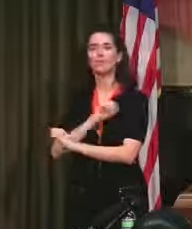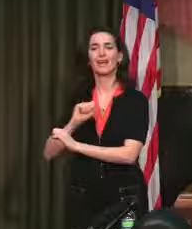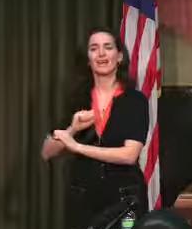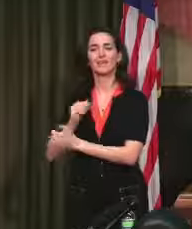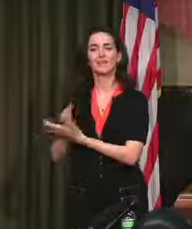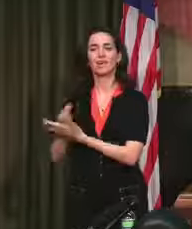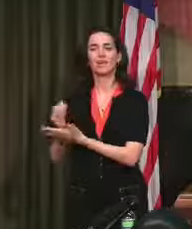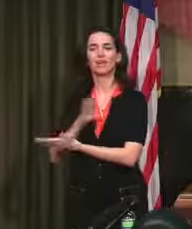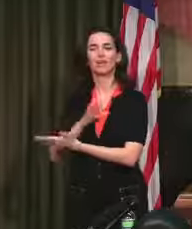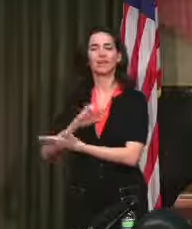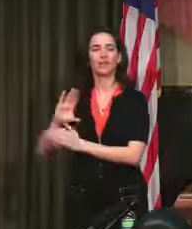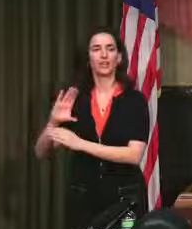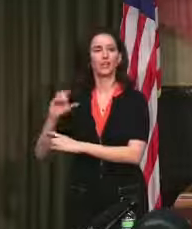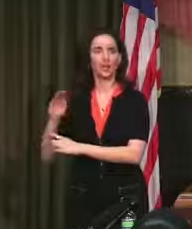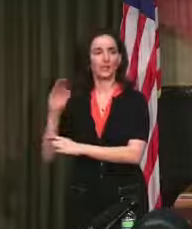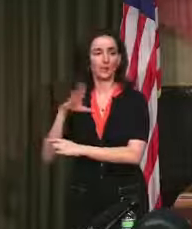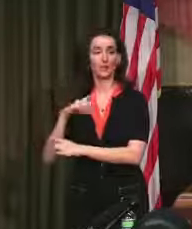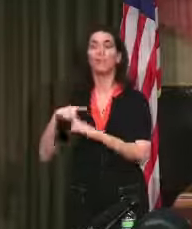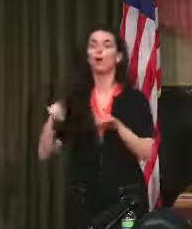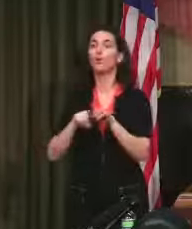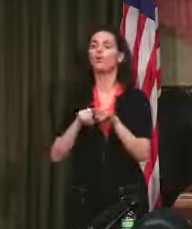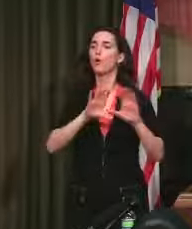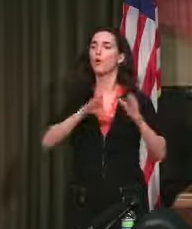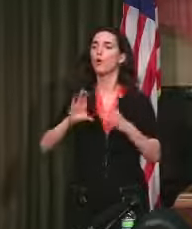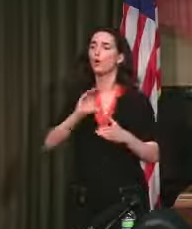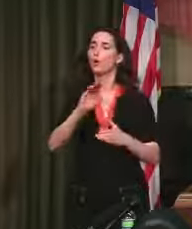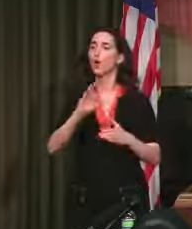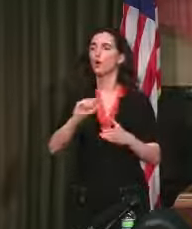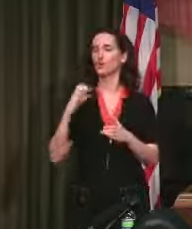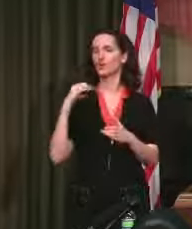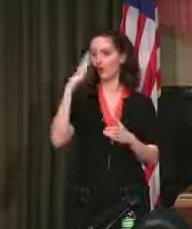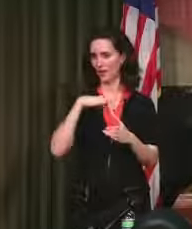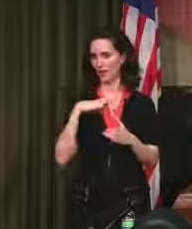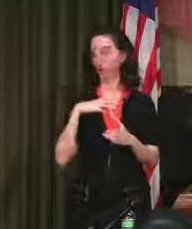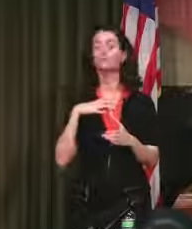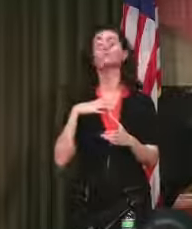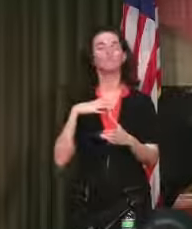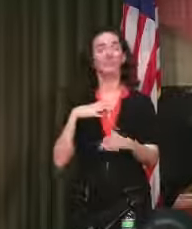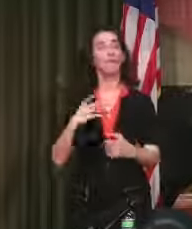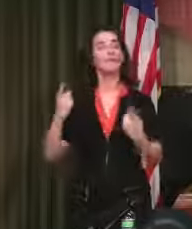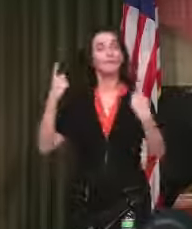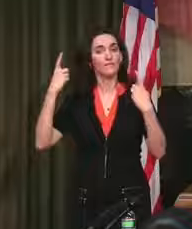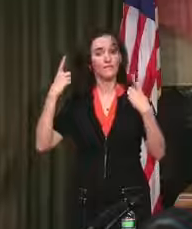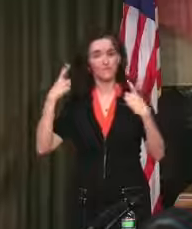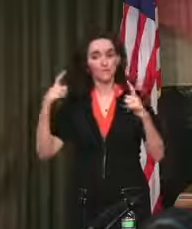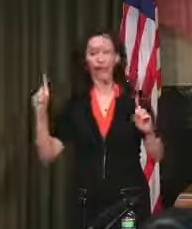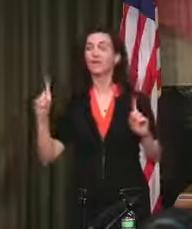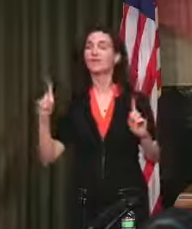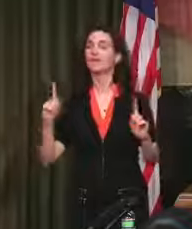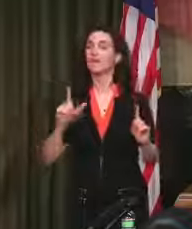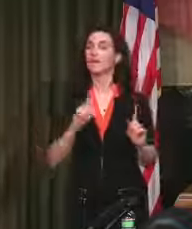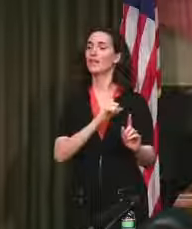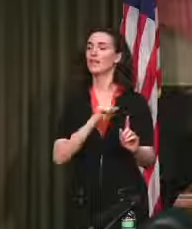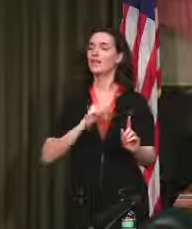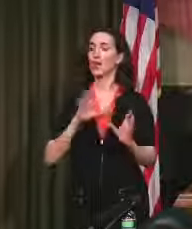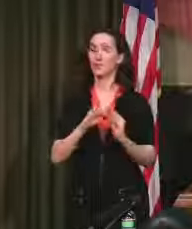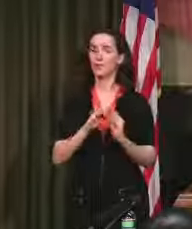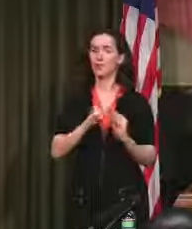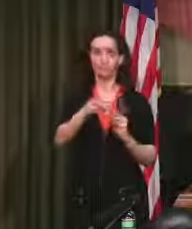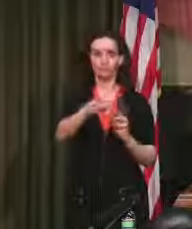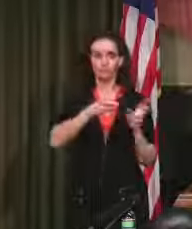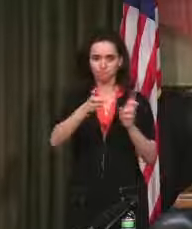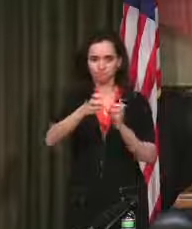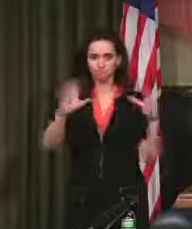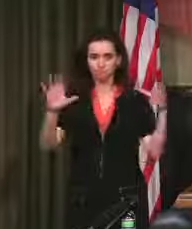but also the caucus chairman, who were able to finally bring members of the legislature together,